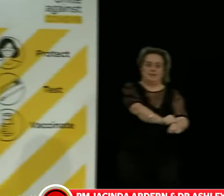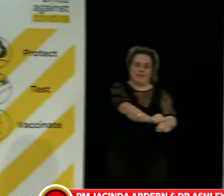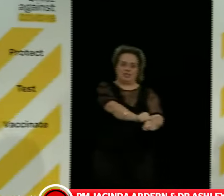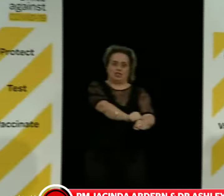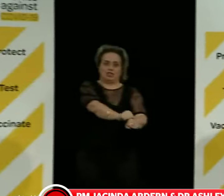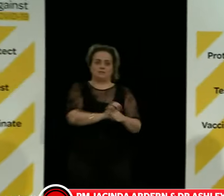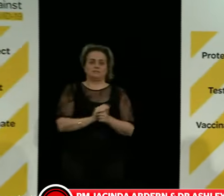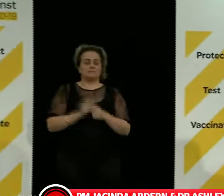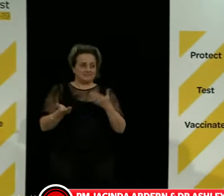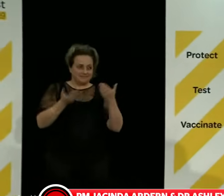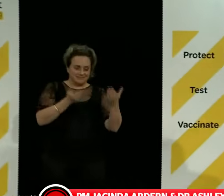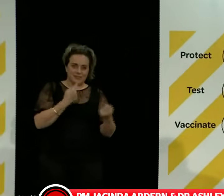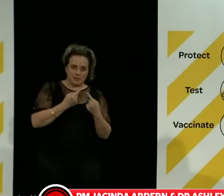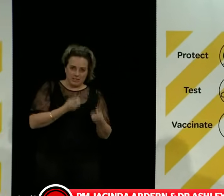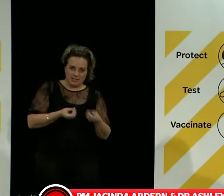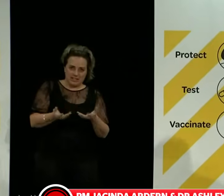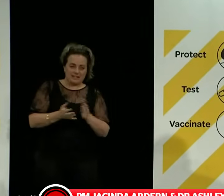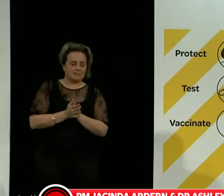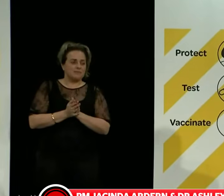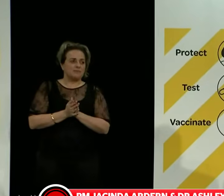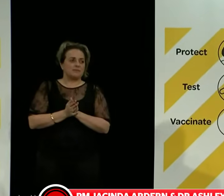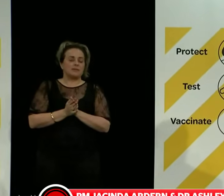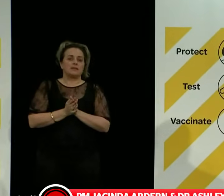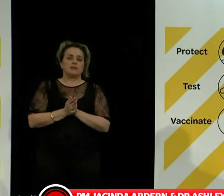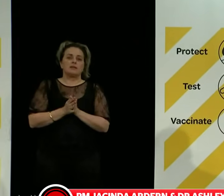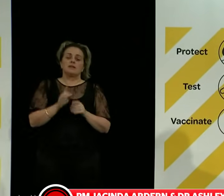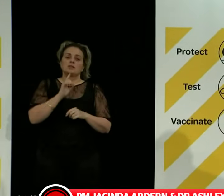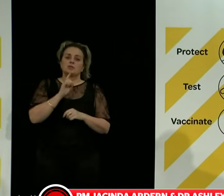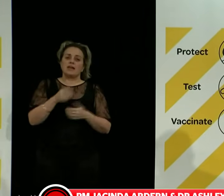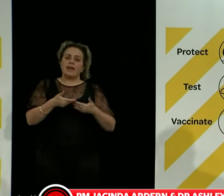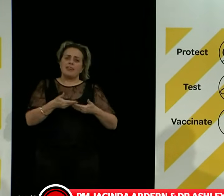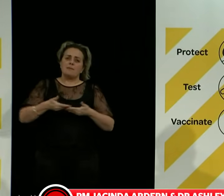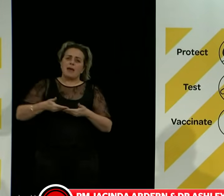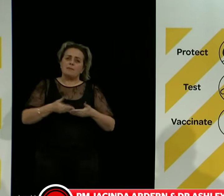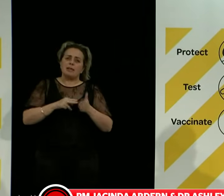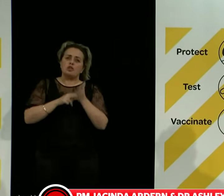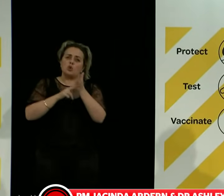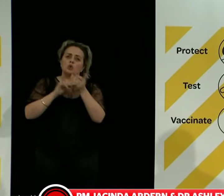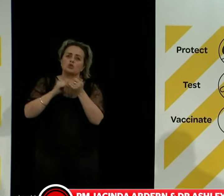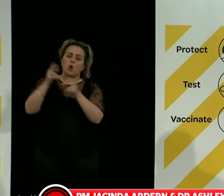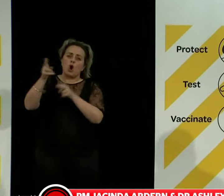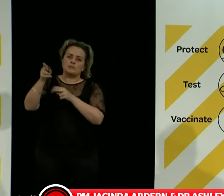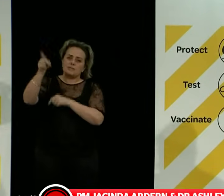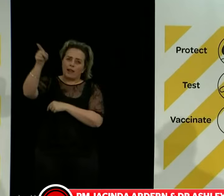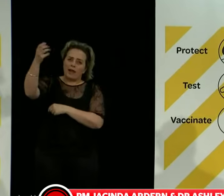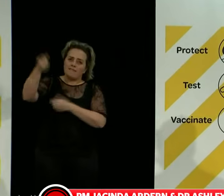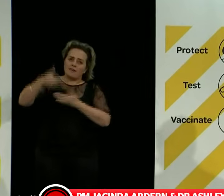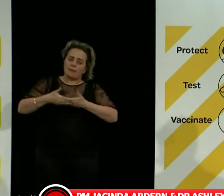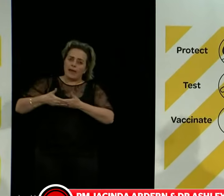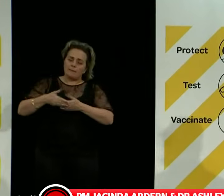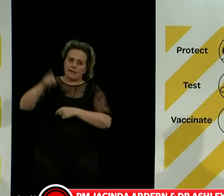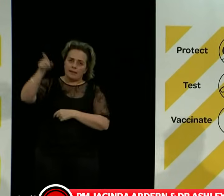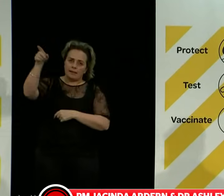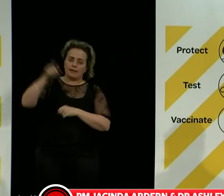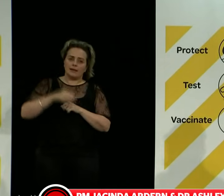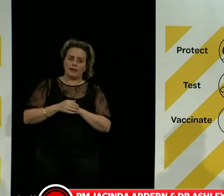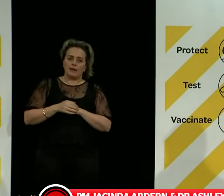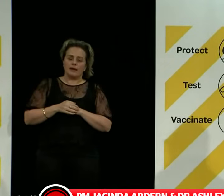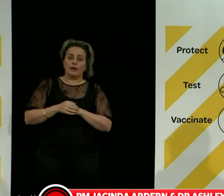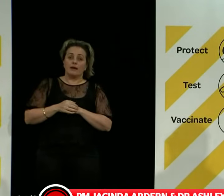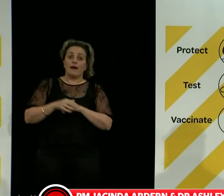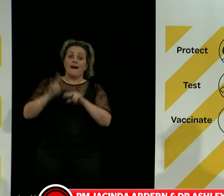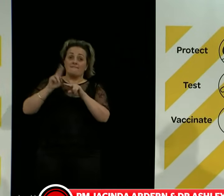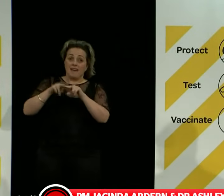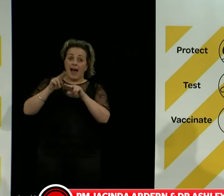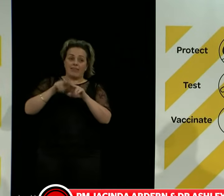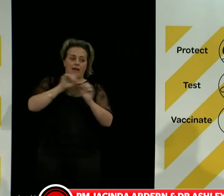Dr. Bloomfield now has his information. Just to say that the baby at North Shore Hospital, so the baby's father who